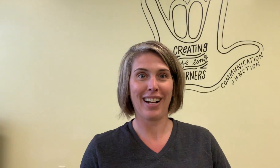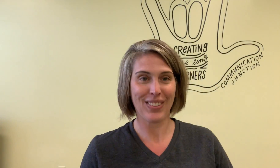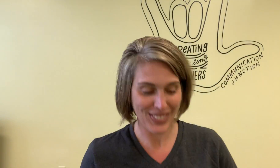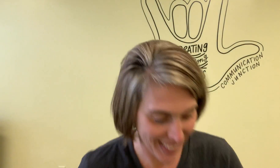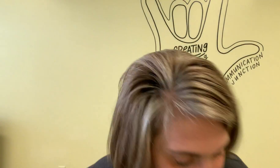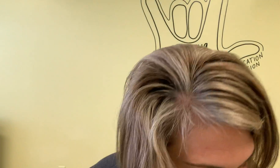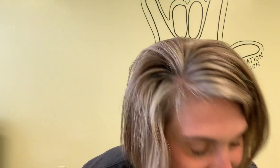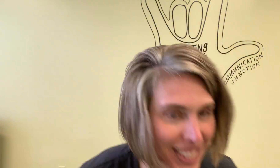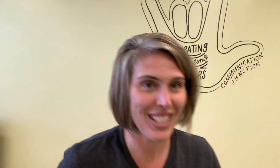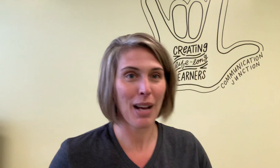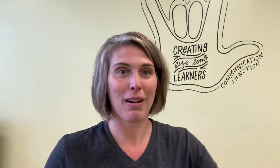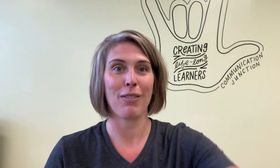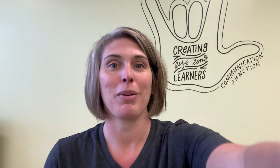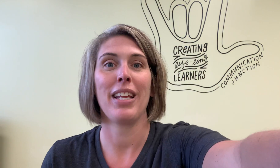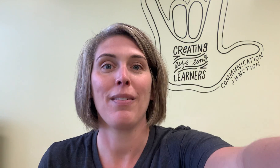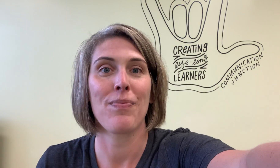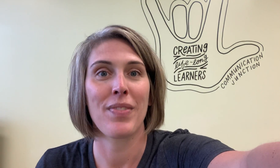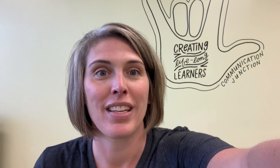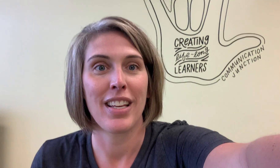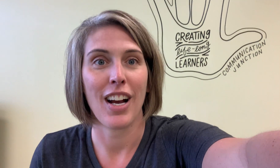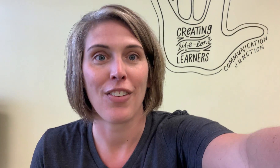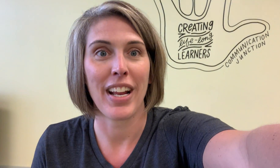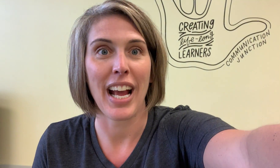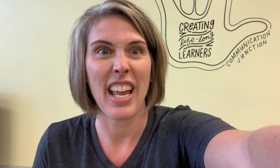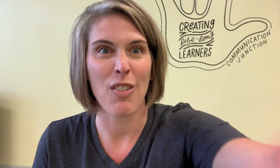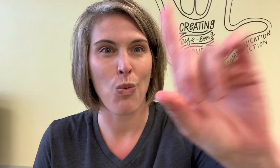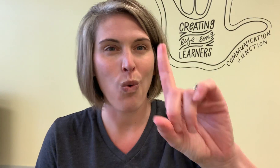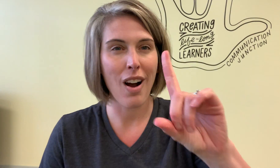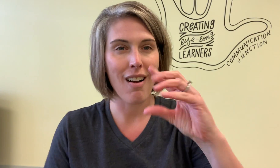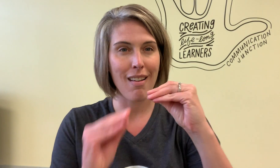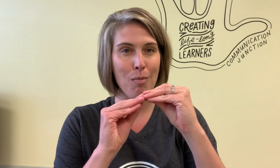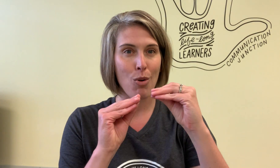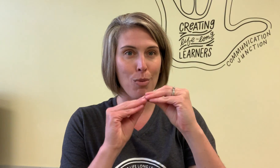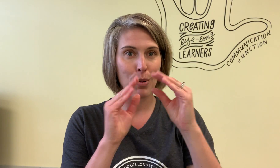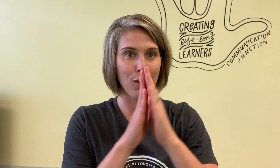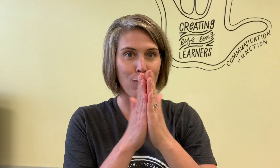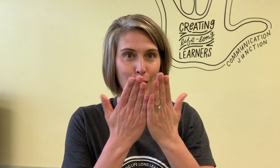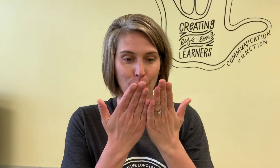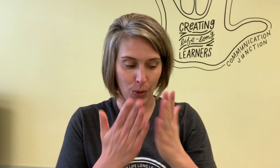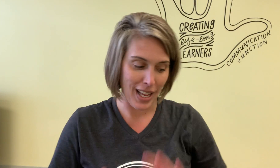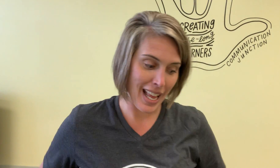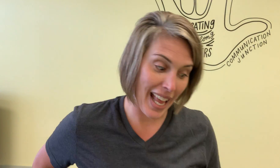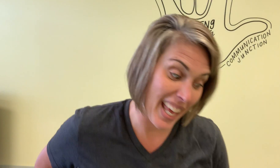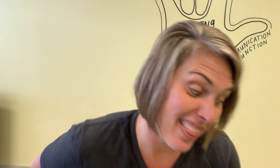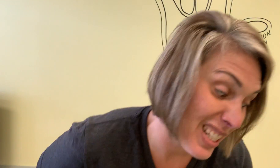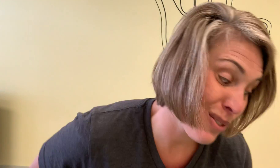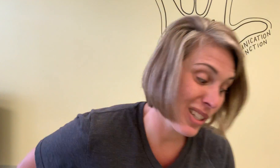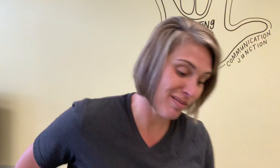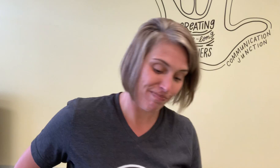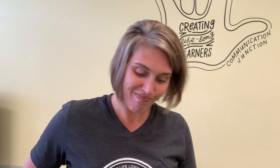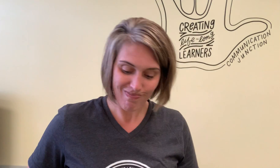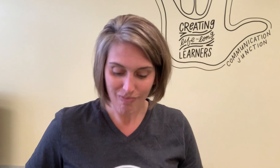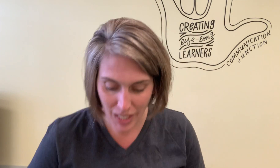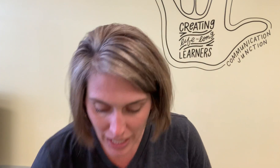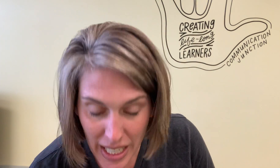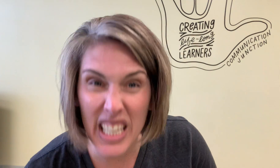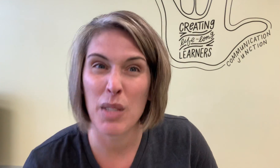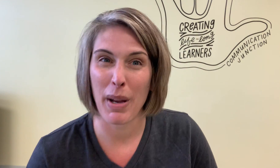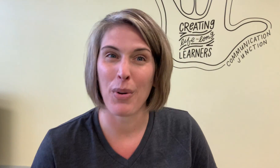ground. Good job, everybody. All right, I have one more book for you. And this one is by one